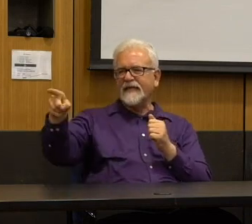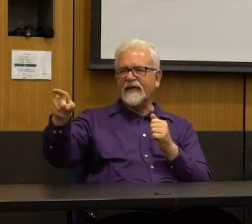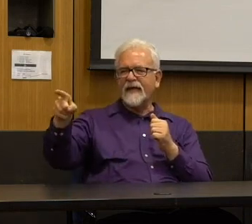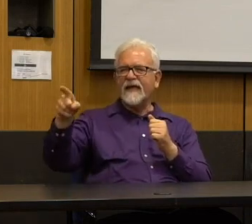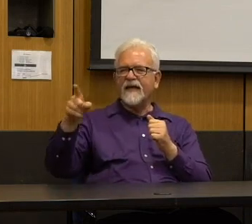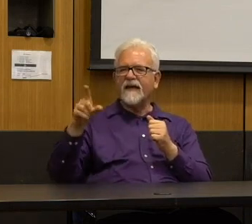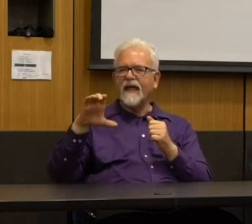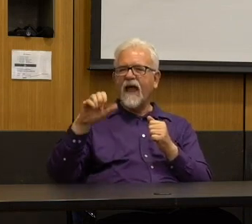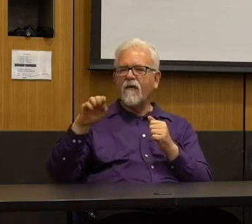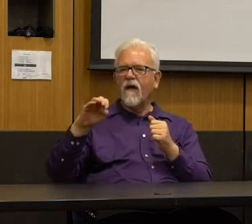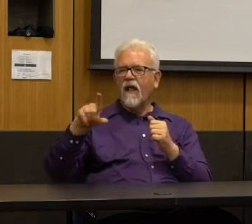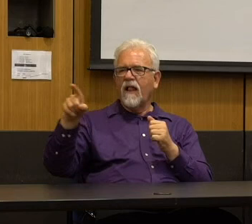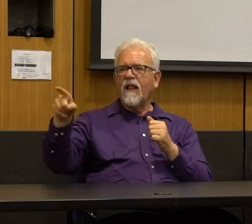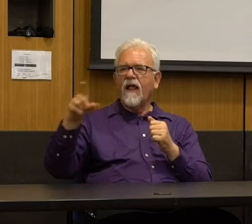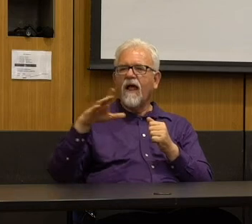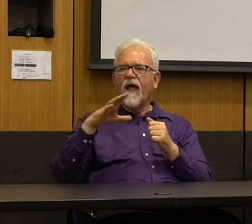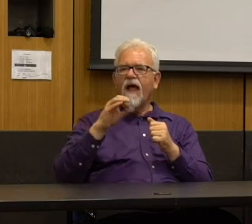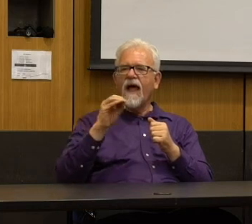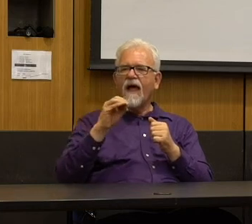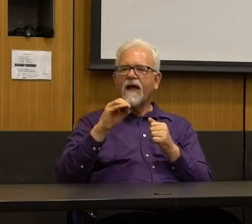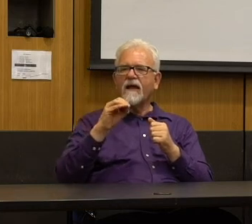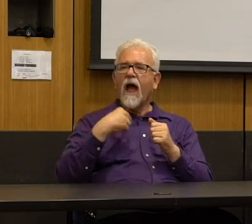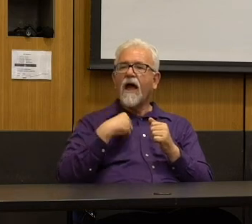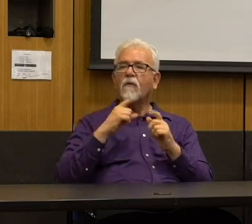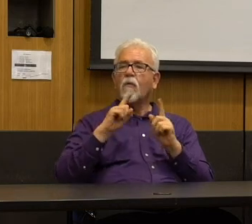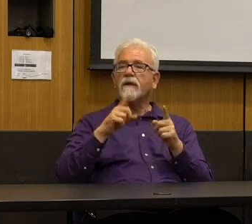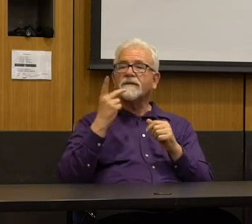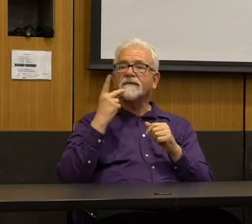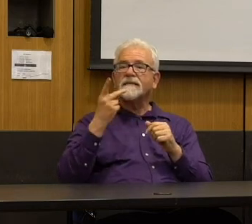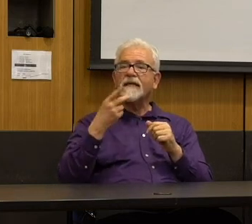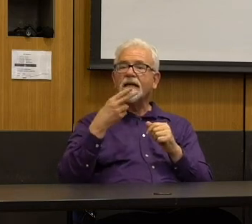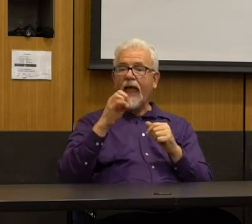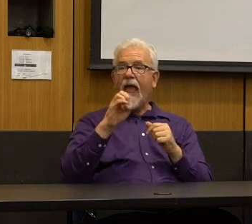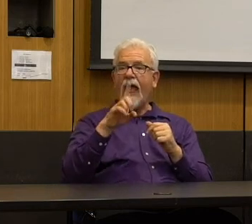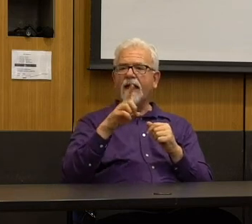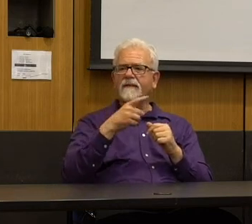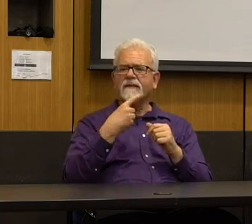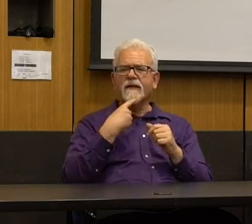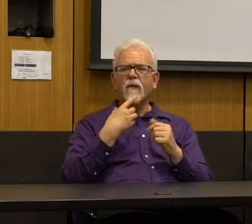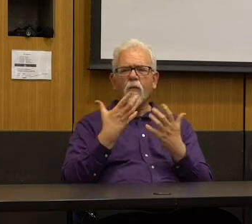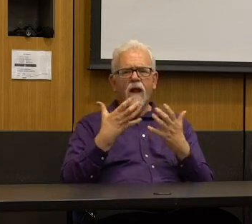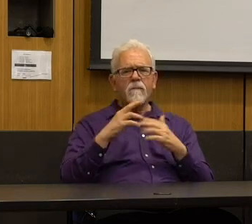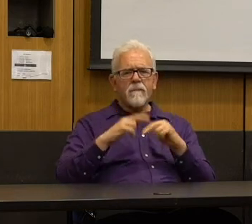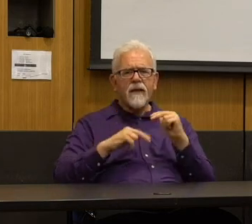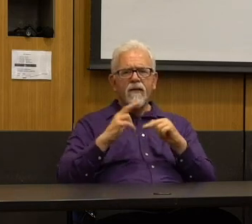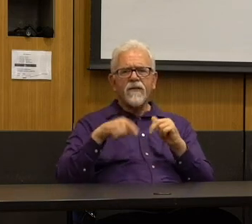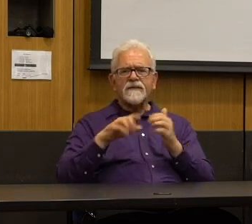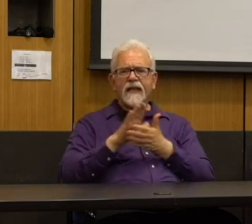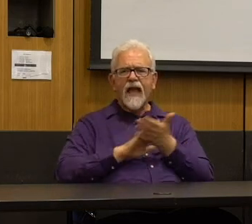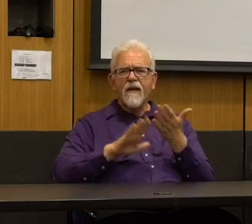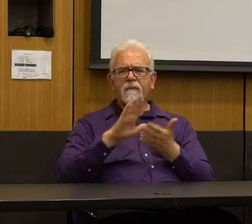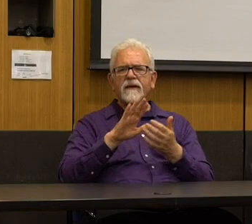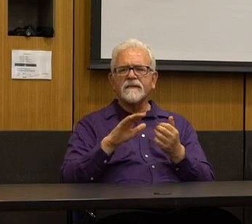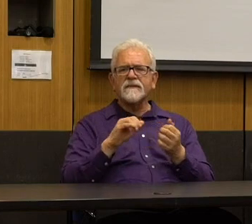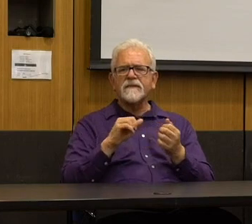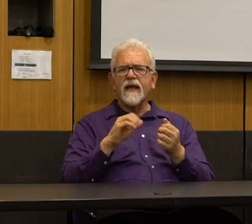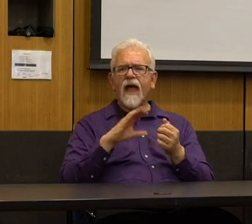that Carol. And I went to see him and he said that, you know, we wanted to build this campus.